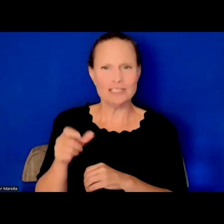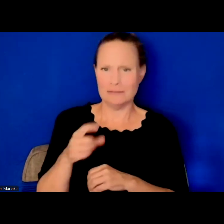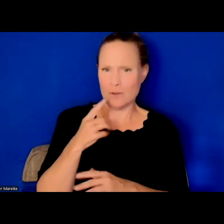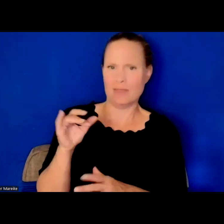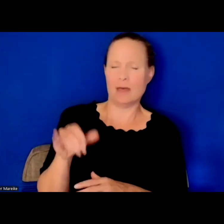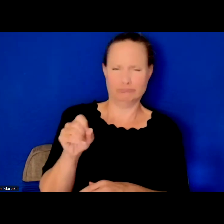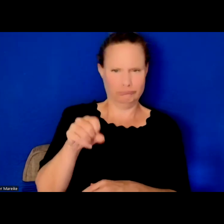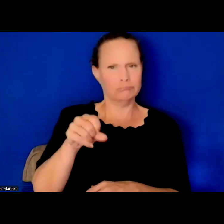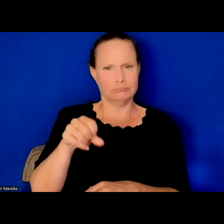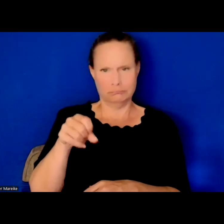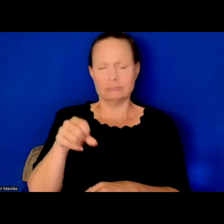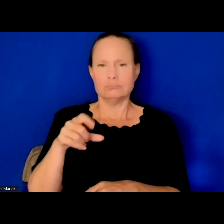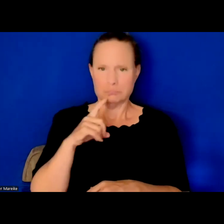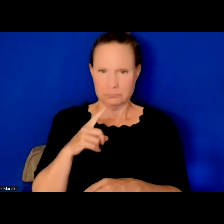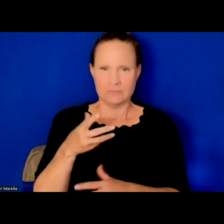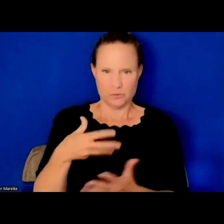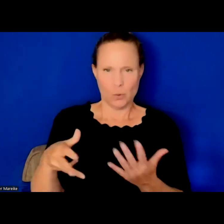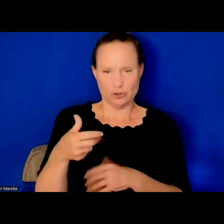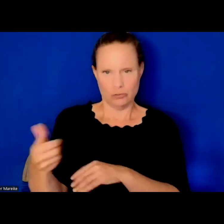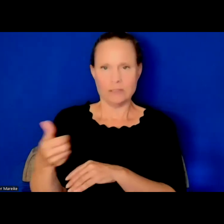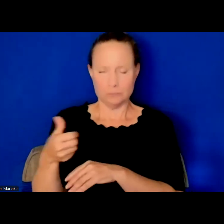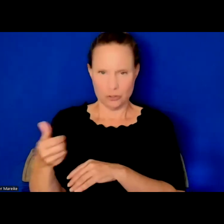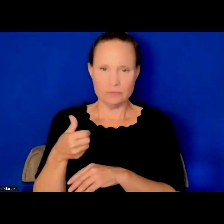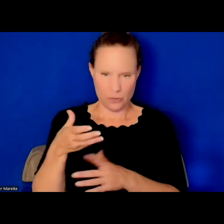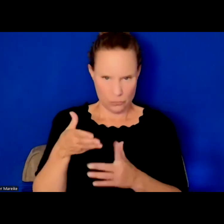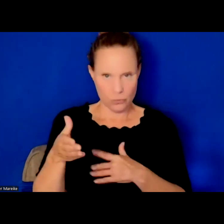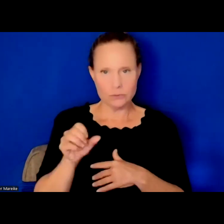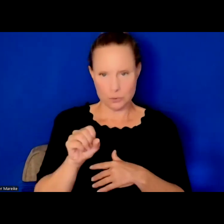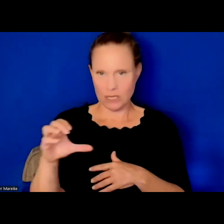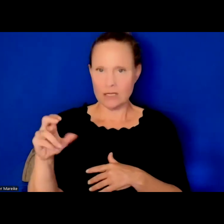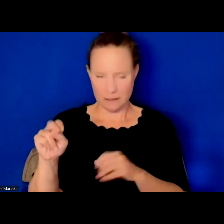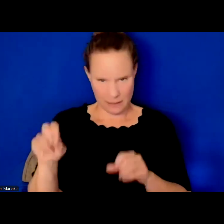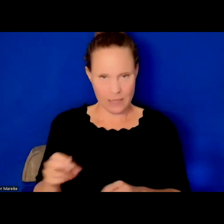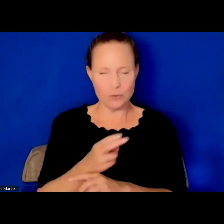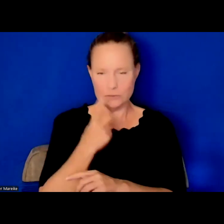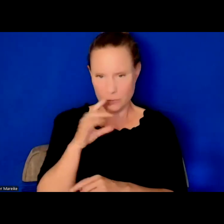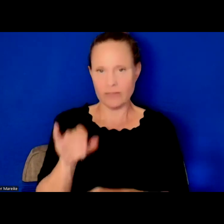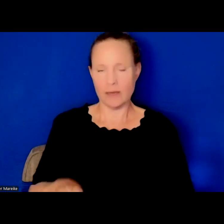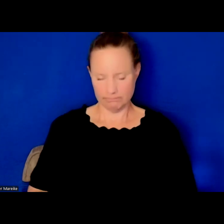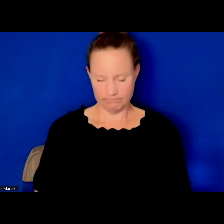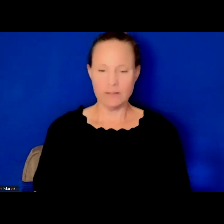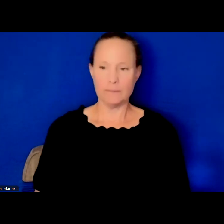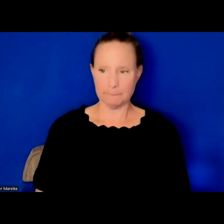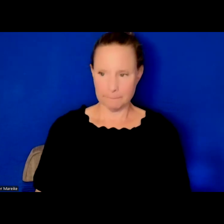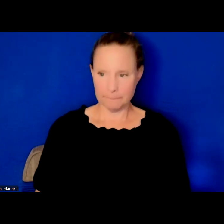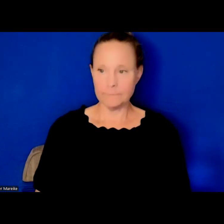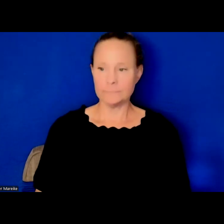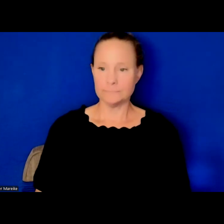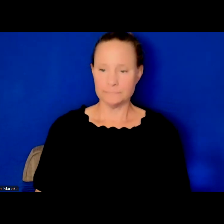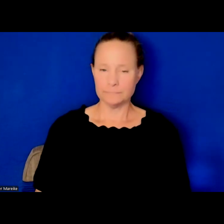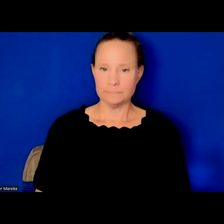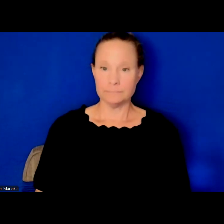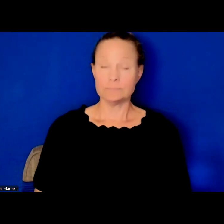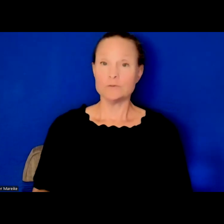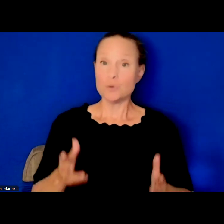Then yes, the social transportation through the social care network could be used for that purpose. Yep. So with that